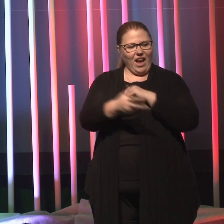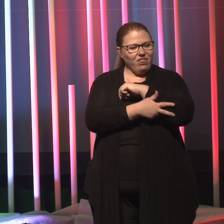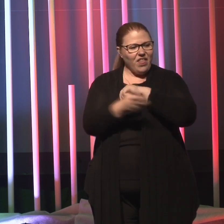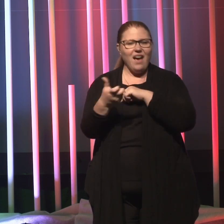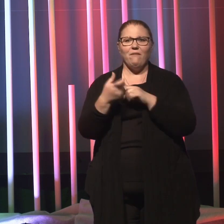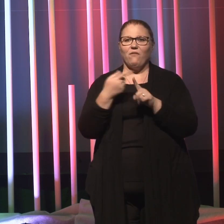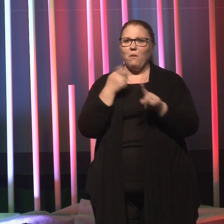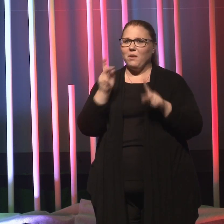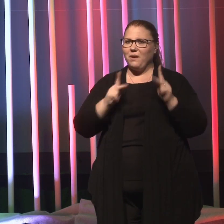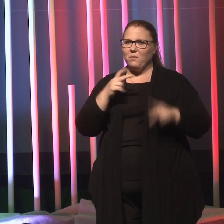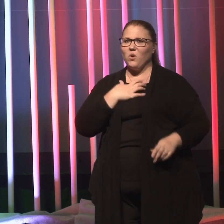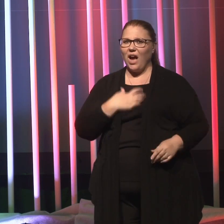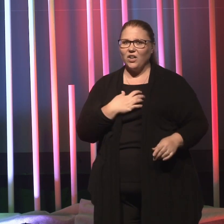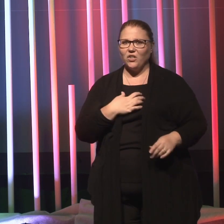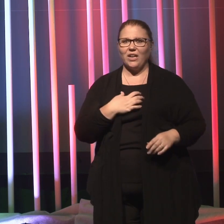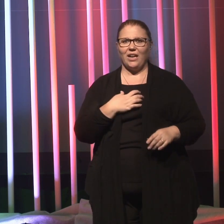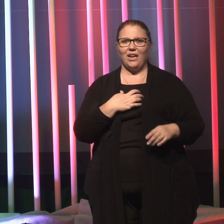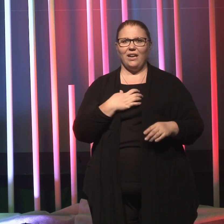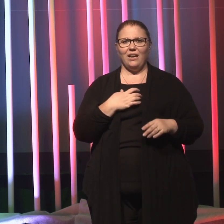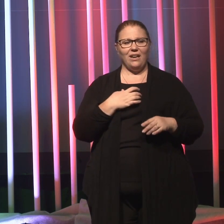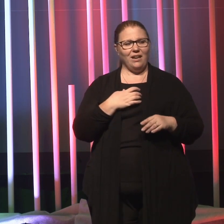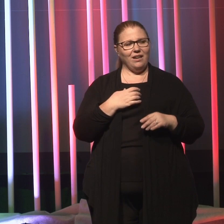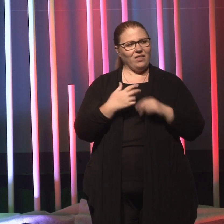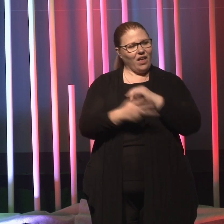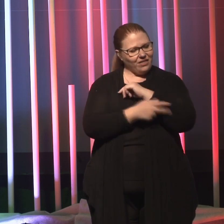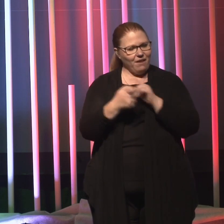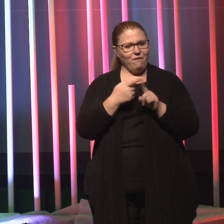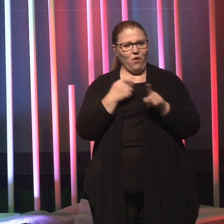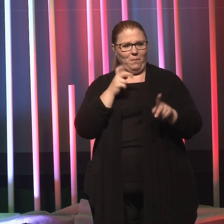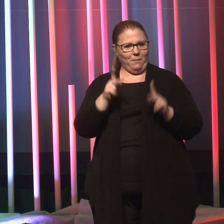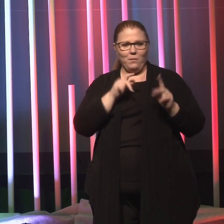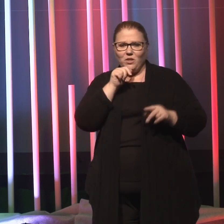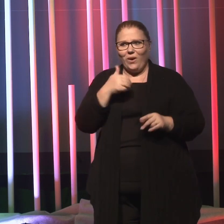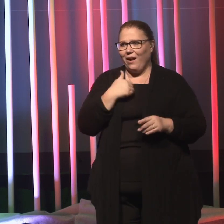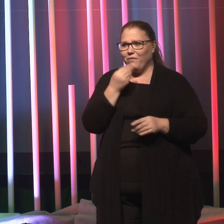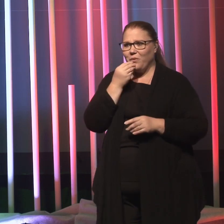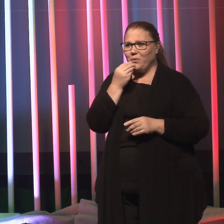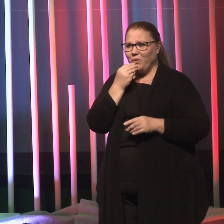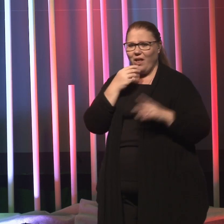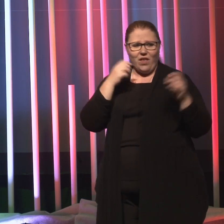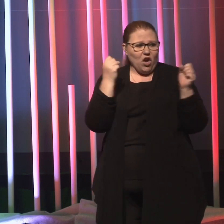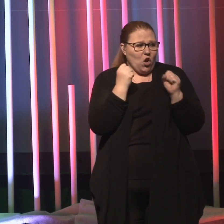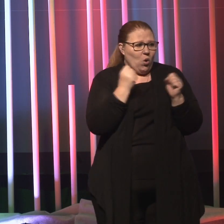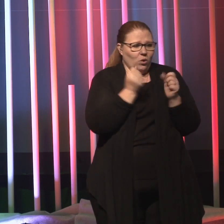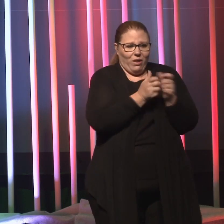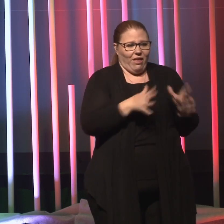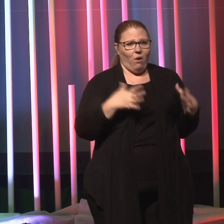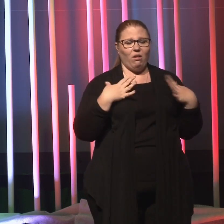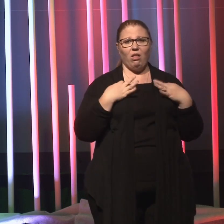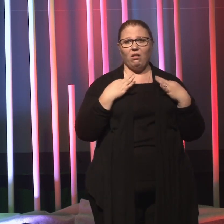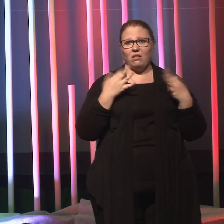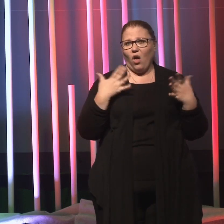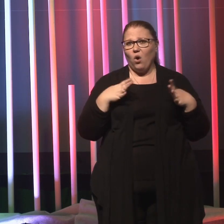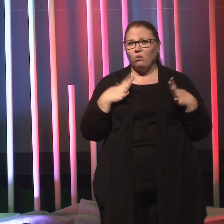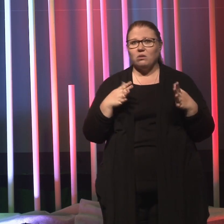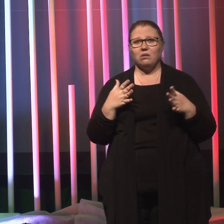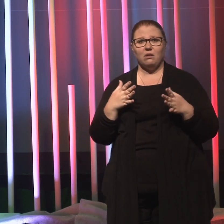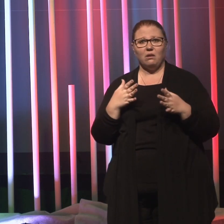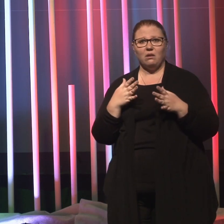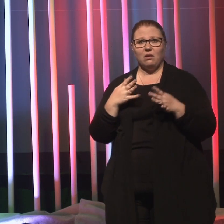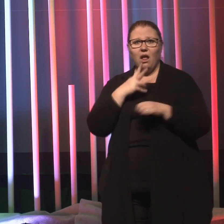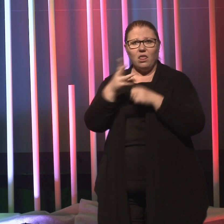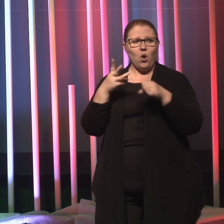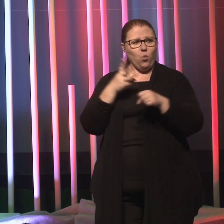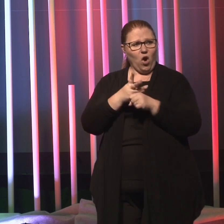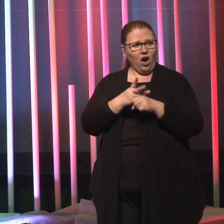those who are hungry and those who are not fed, from those who are cold and are not clothed. The world in